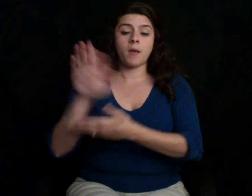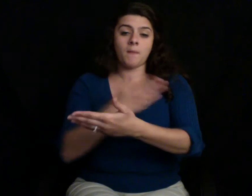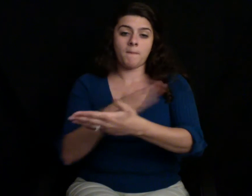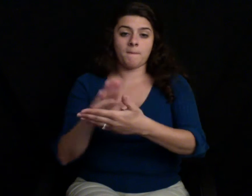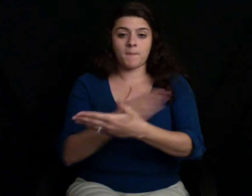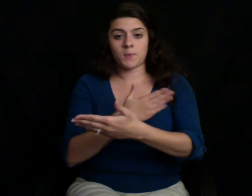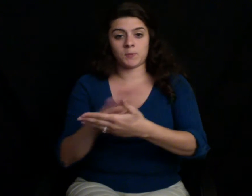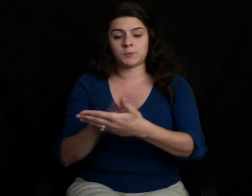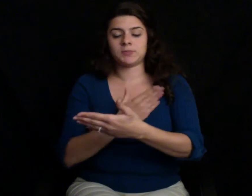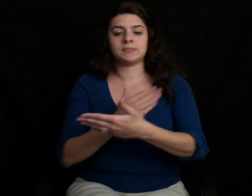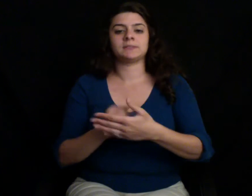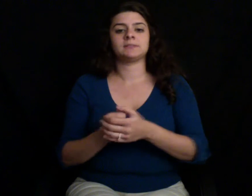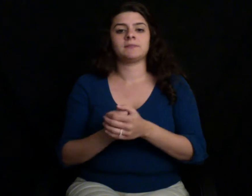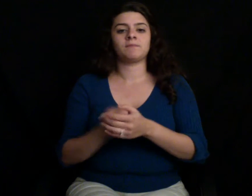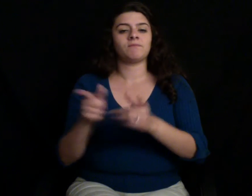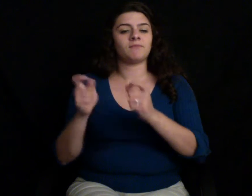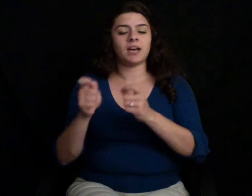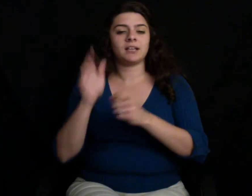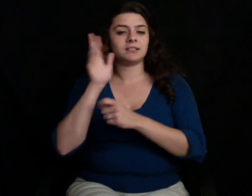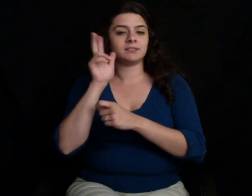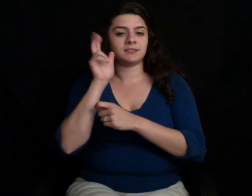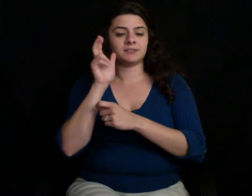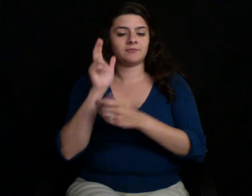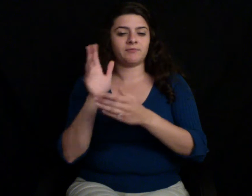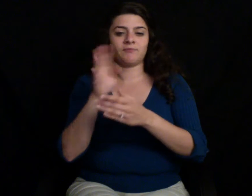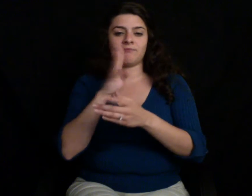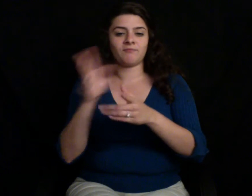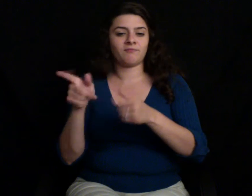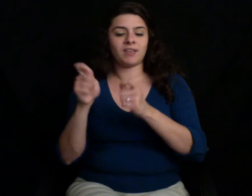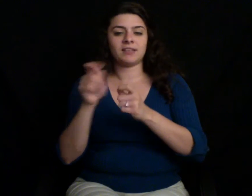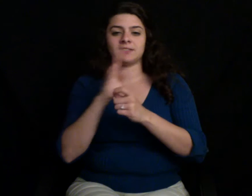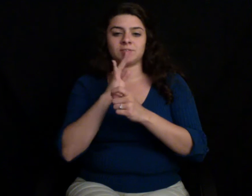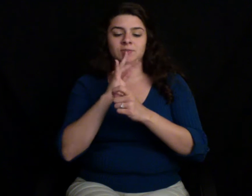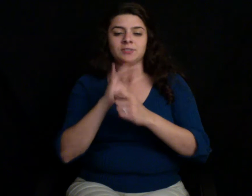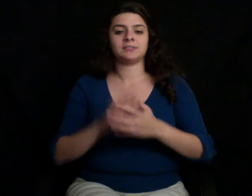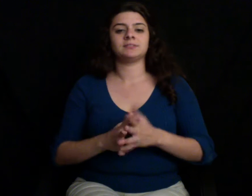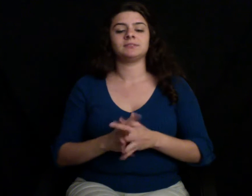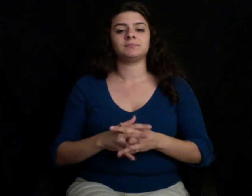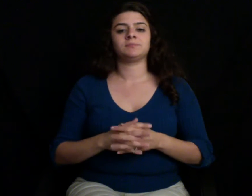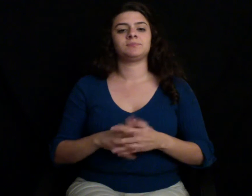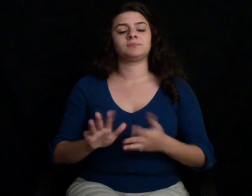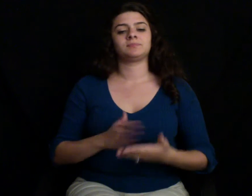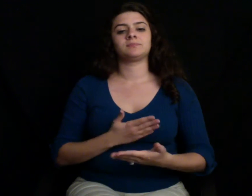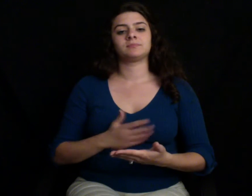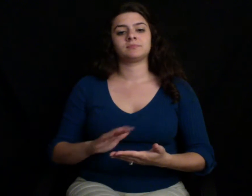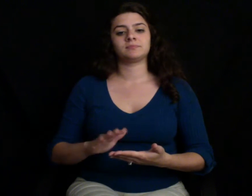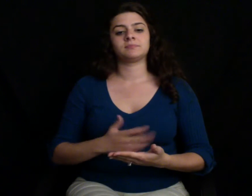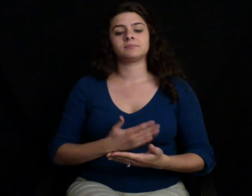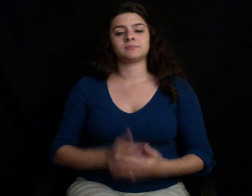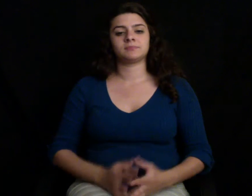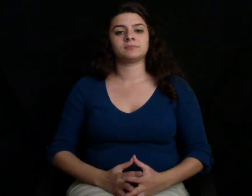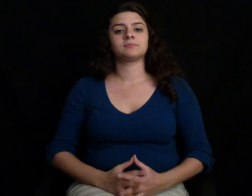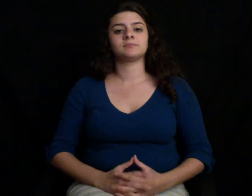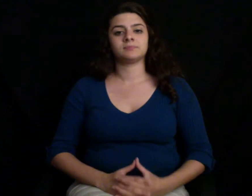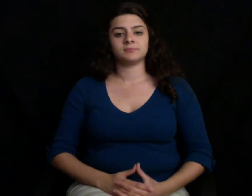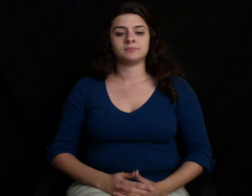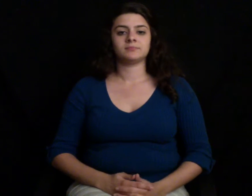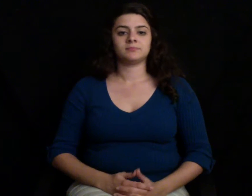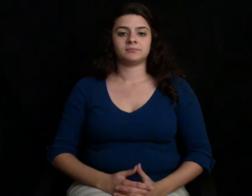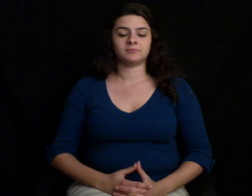shock. And the girl next door was addicted to the rock. See, you got served, now the pretty woman's dying. Thought you was getting saved, but who's saving Private Ryan?